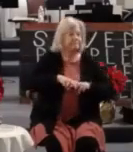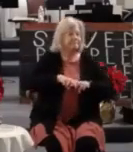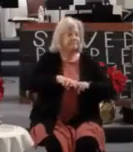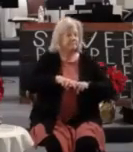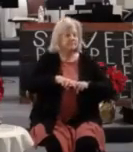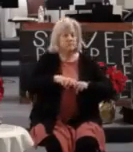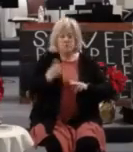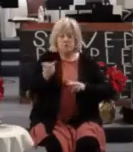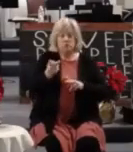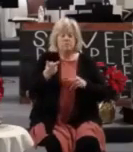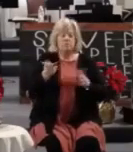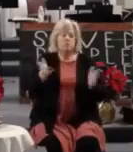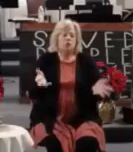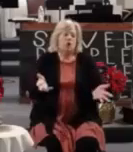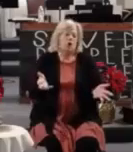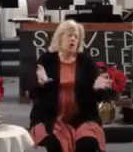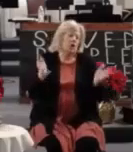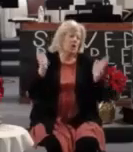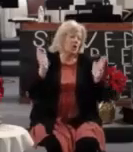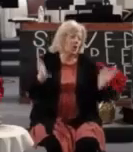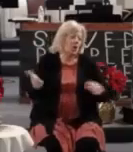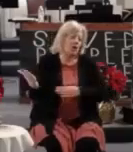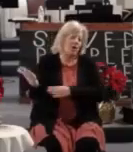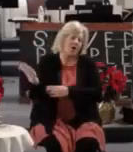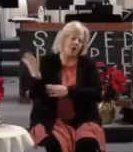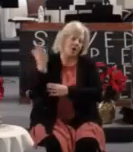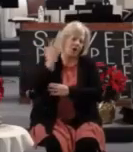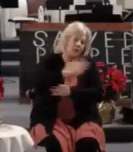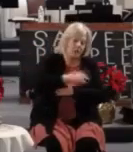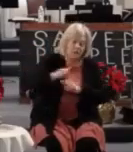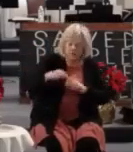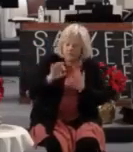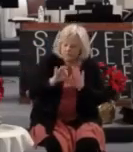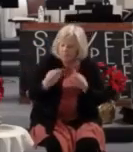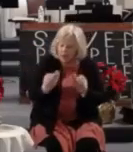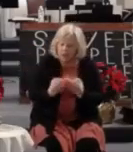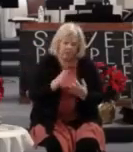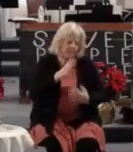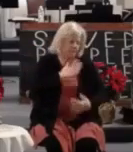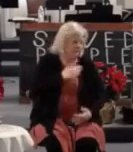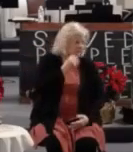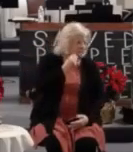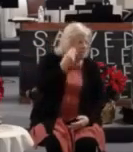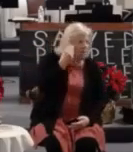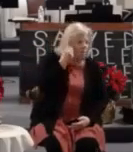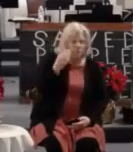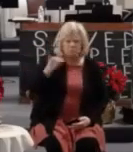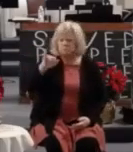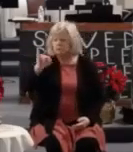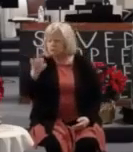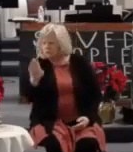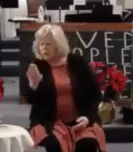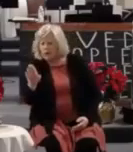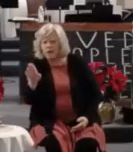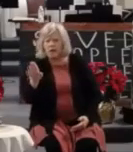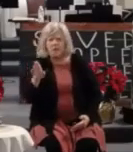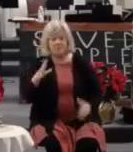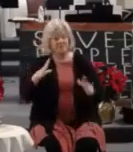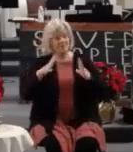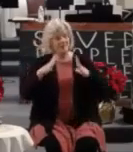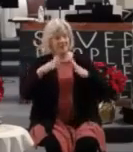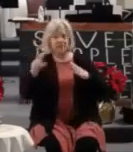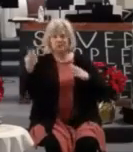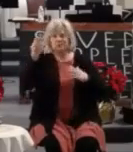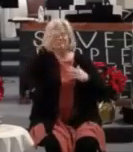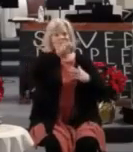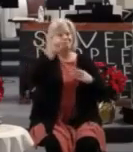on end on things like family, their homes, jobs, vacations they